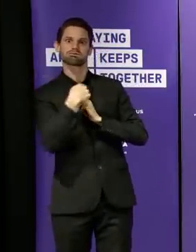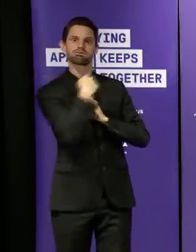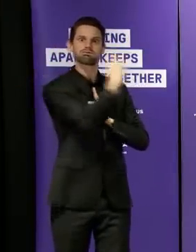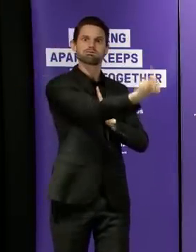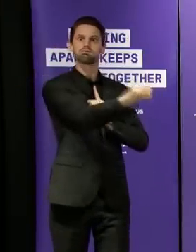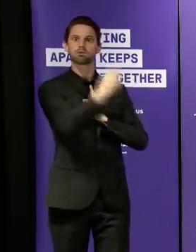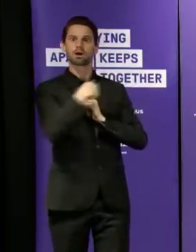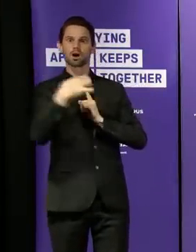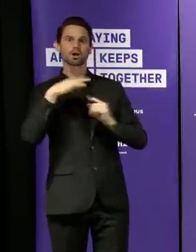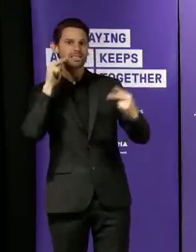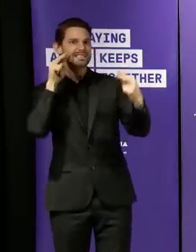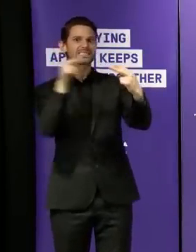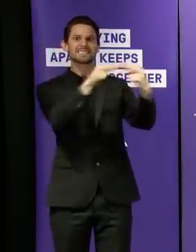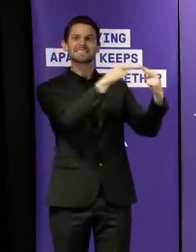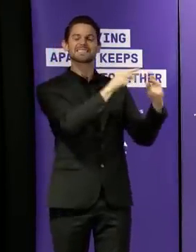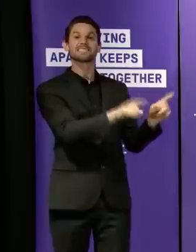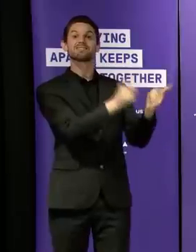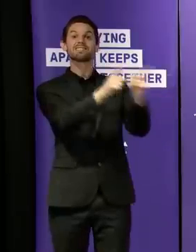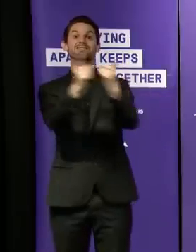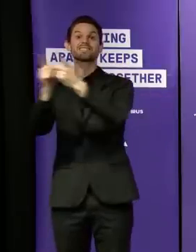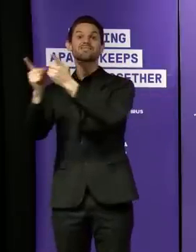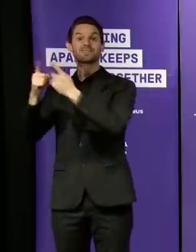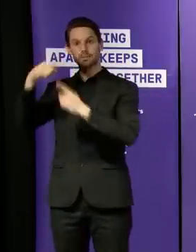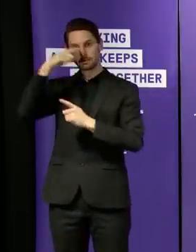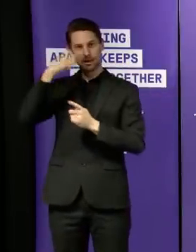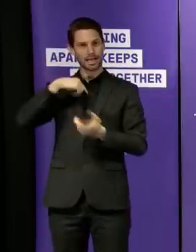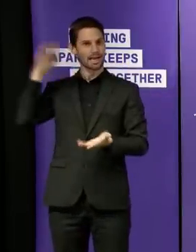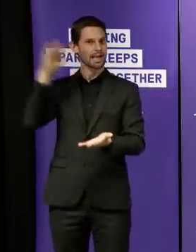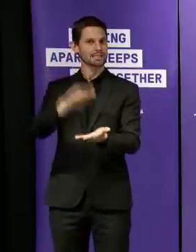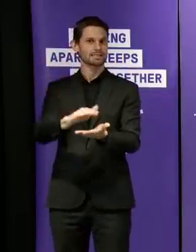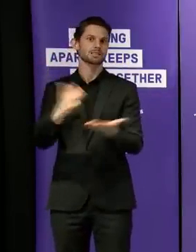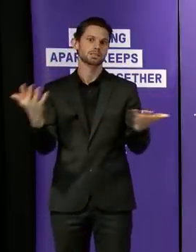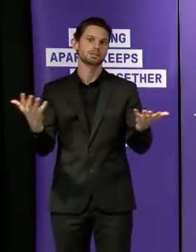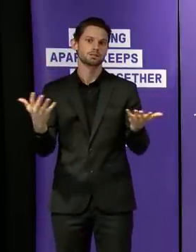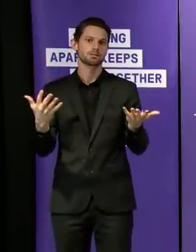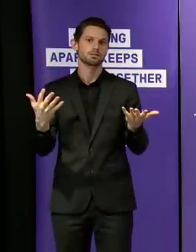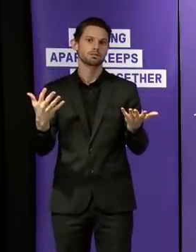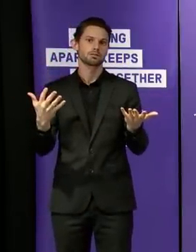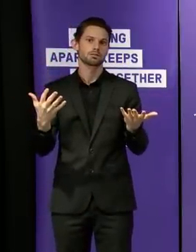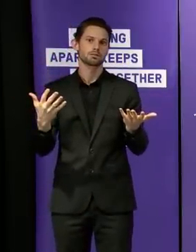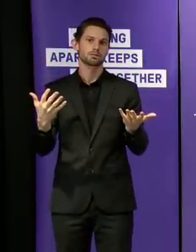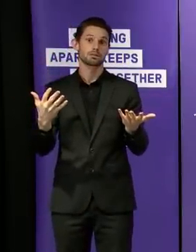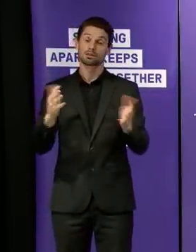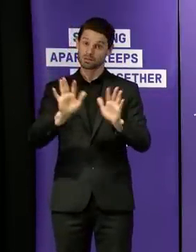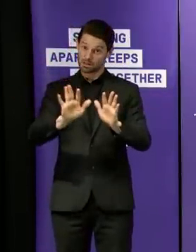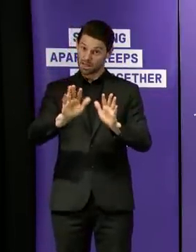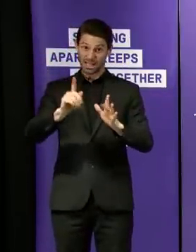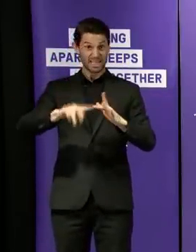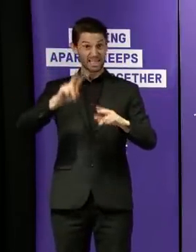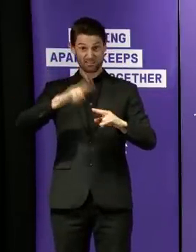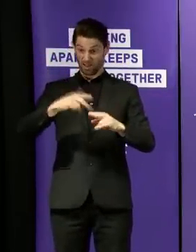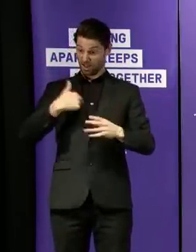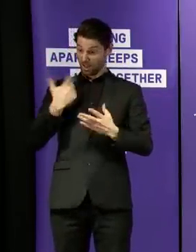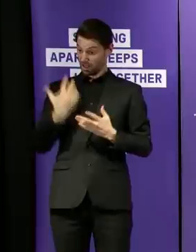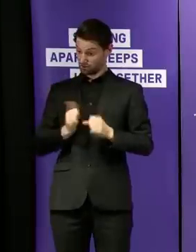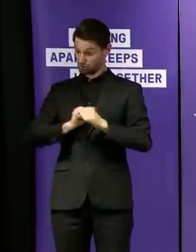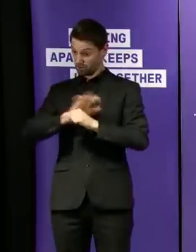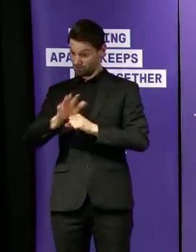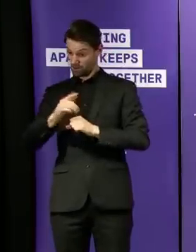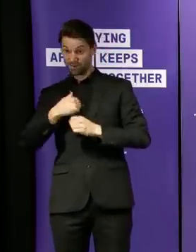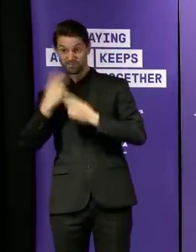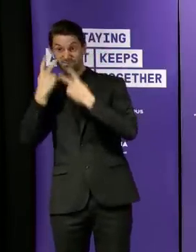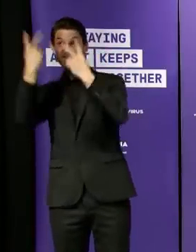with. That's many less opportunities for the virus to move between people. This thing hitches a ride, and the further you travel, the further you'll take